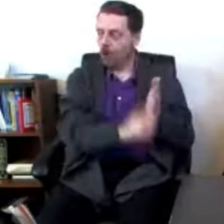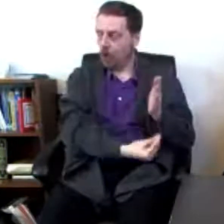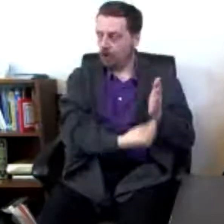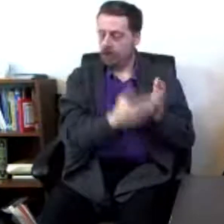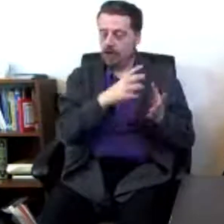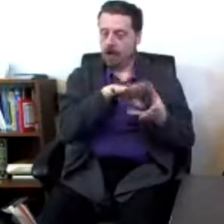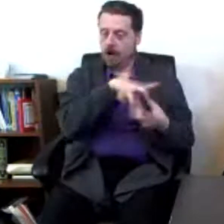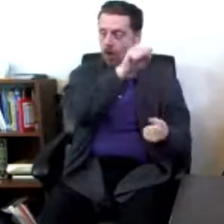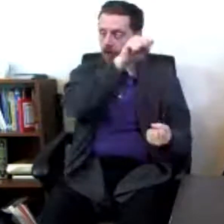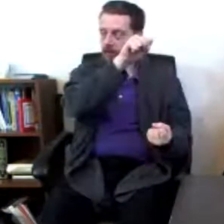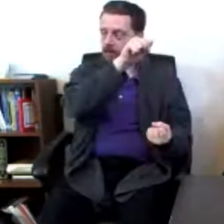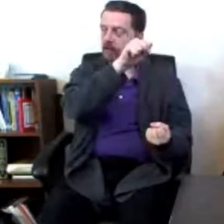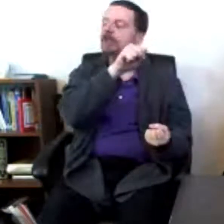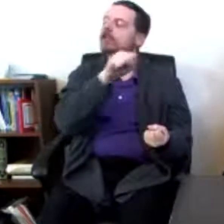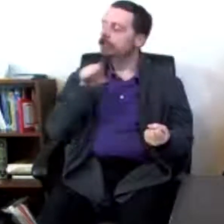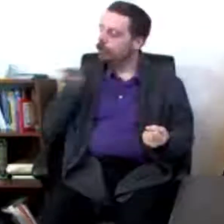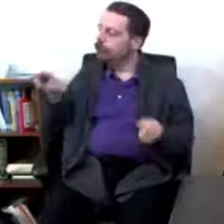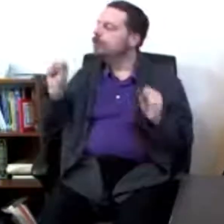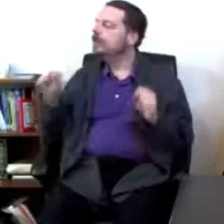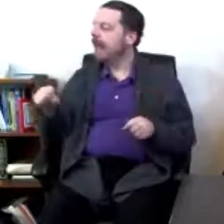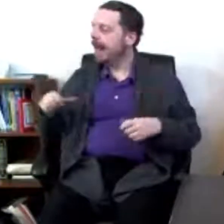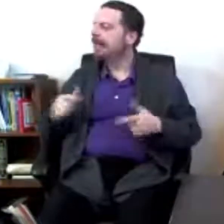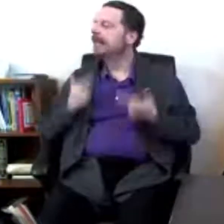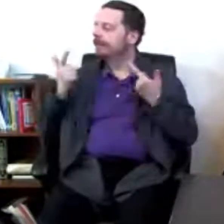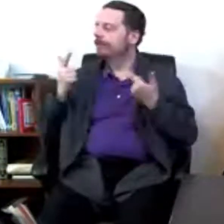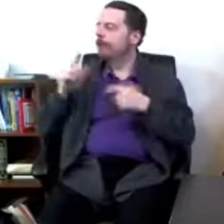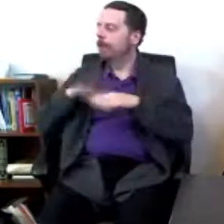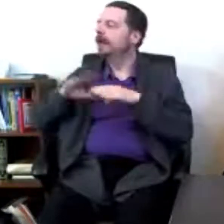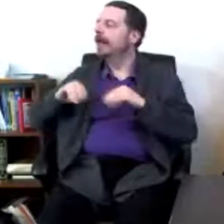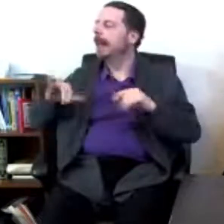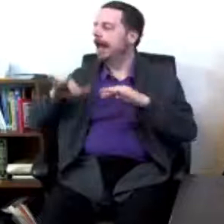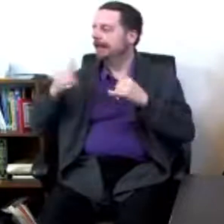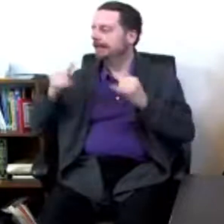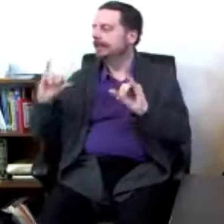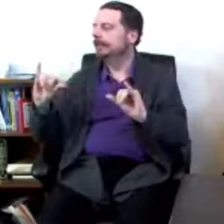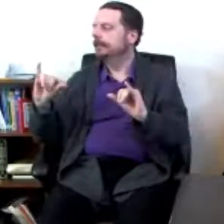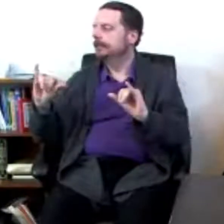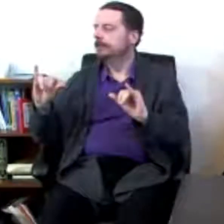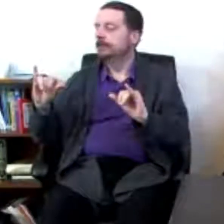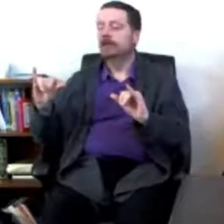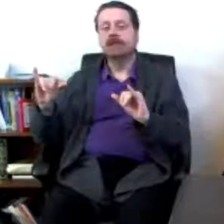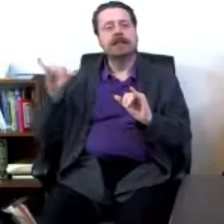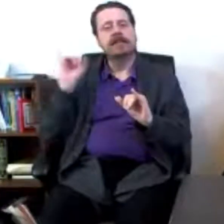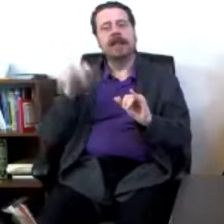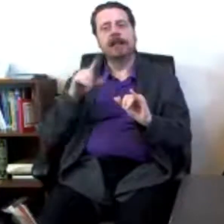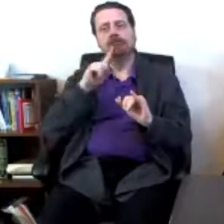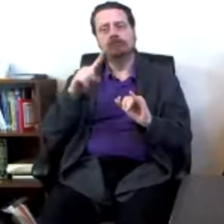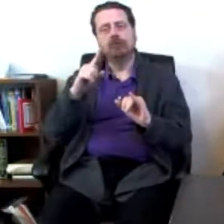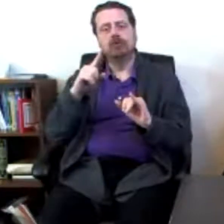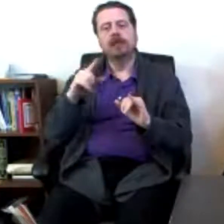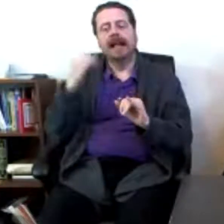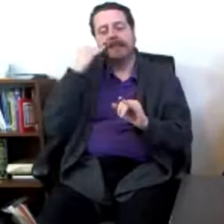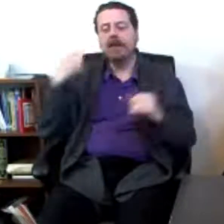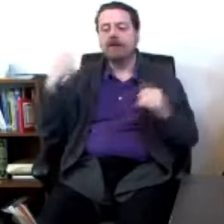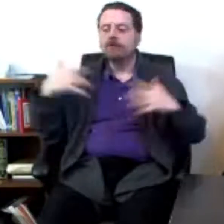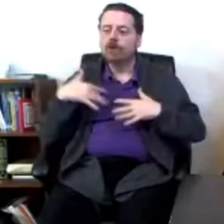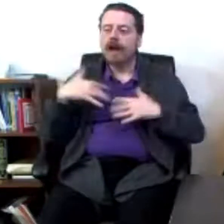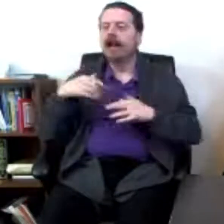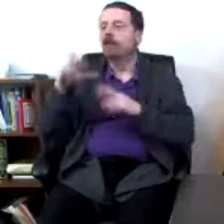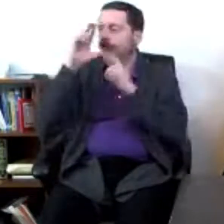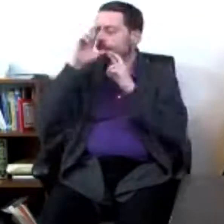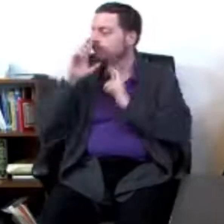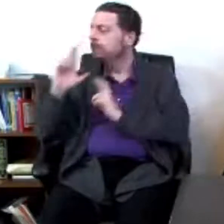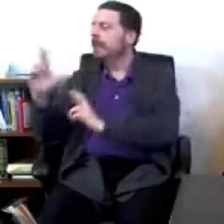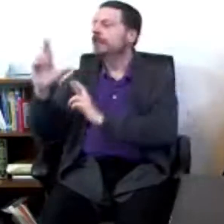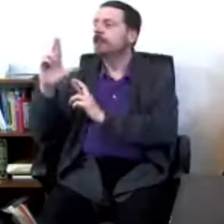is true for those who are afraid and respectful and appreciative